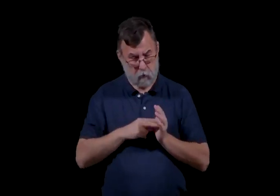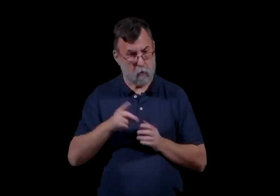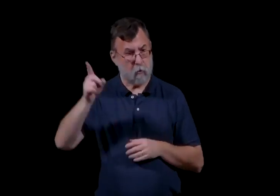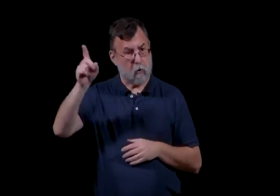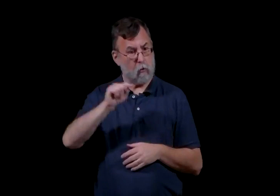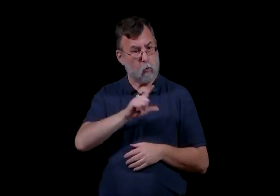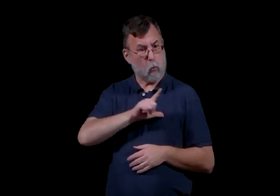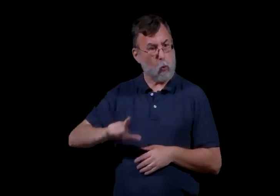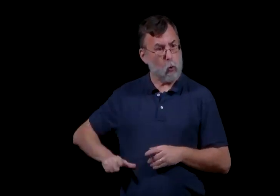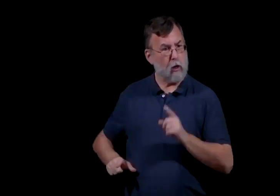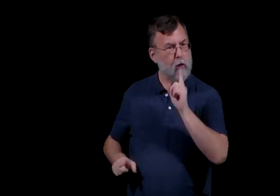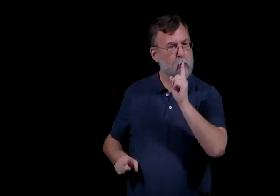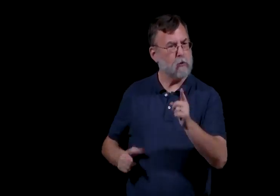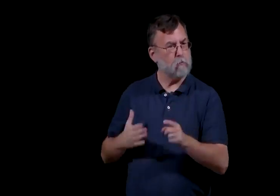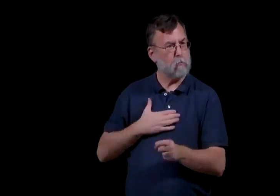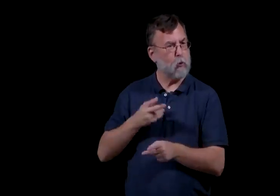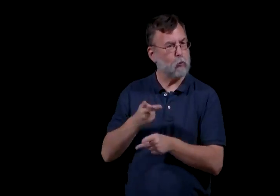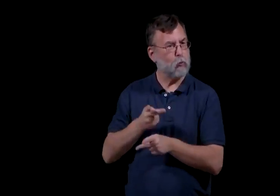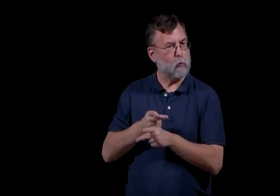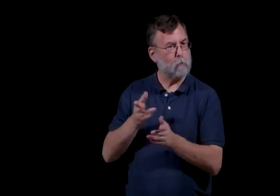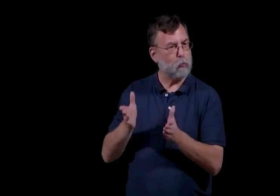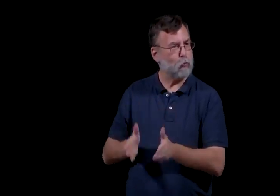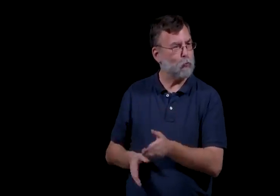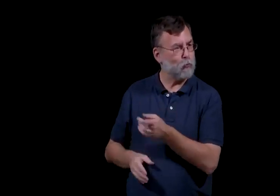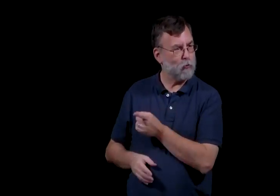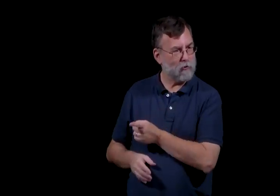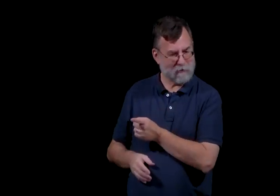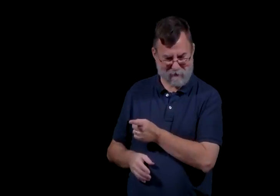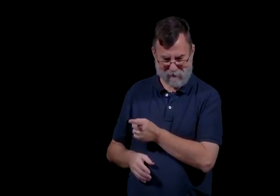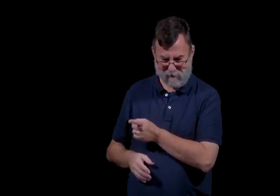it represents purity. And it says, the Lord is my shepherd,